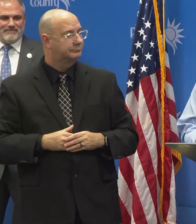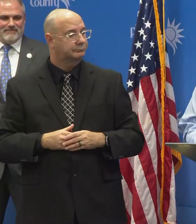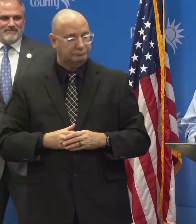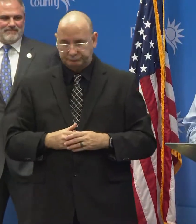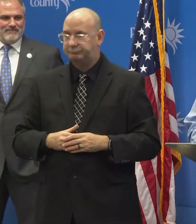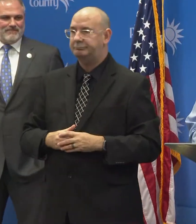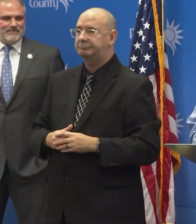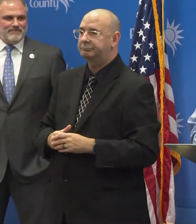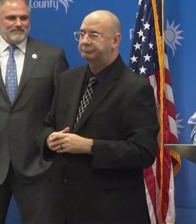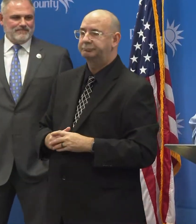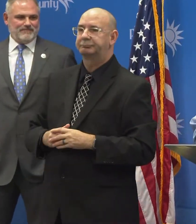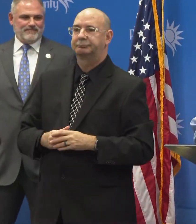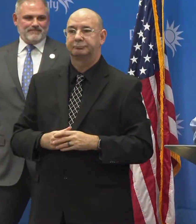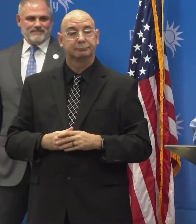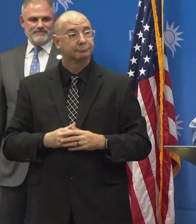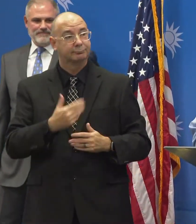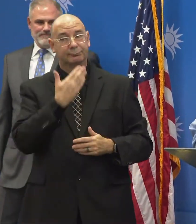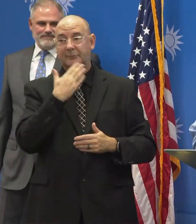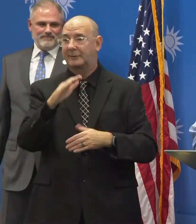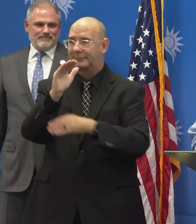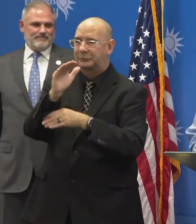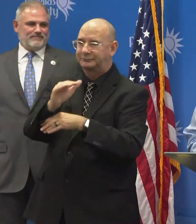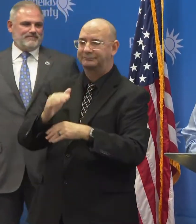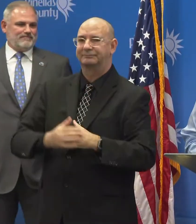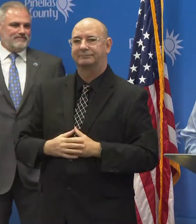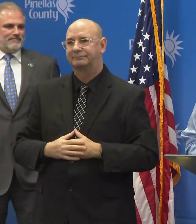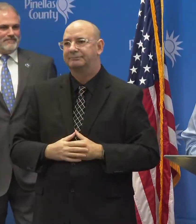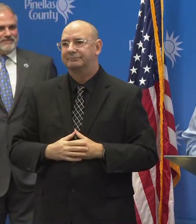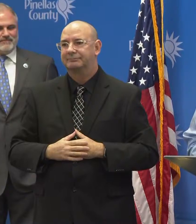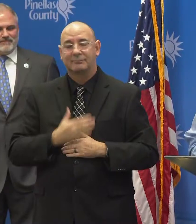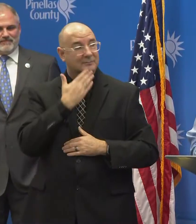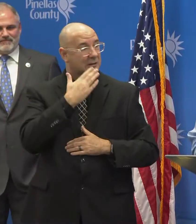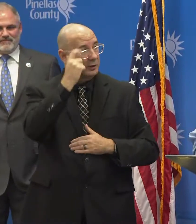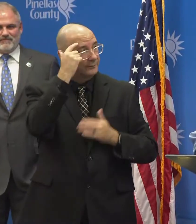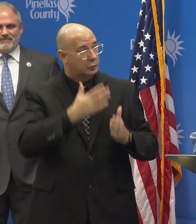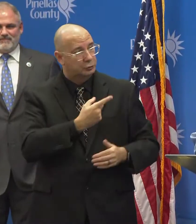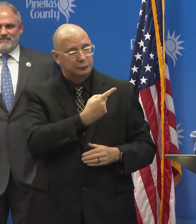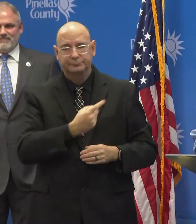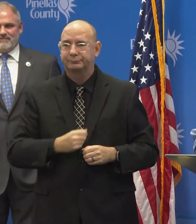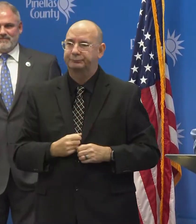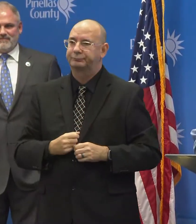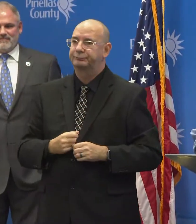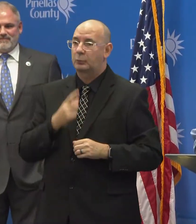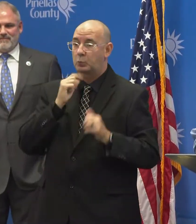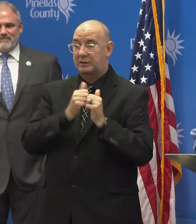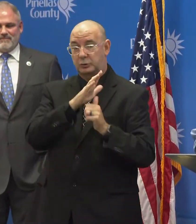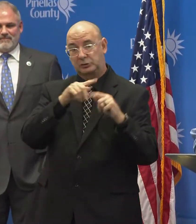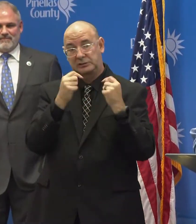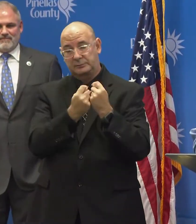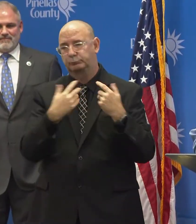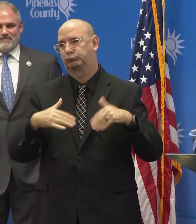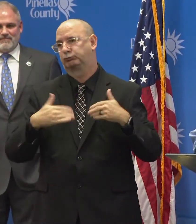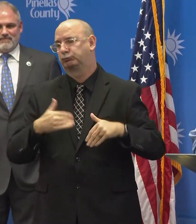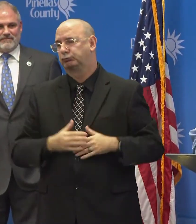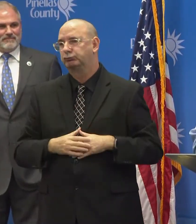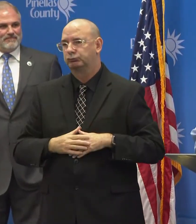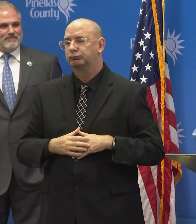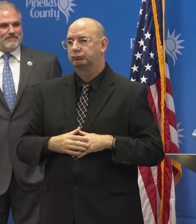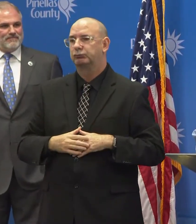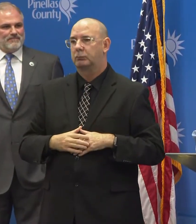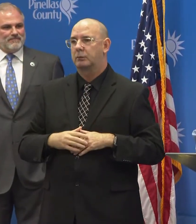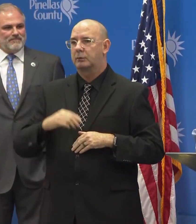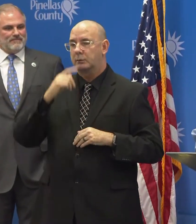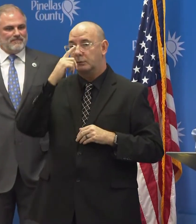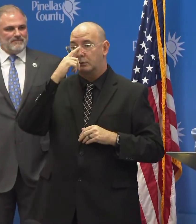Bell. Thank you, and good afternoon, everyone. I want to thank Governor DeSantis for being here with your leadership team. And as Madam AG said,